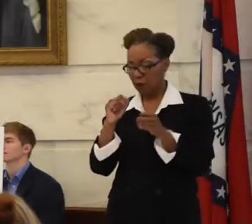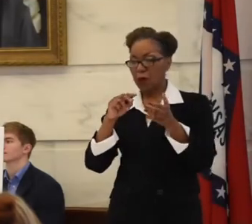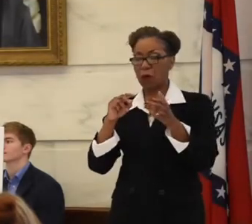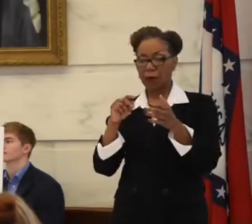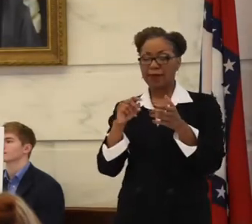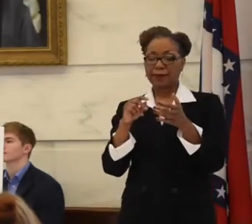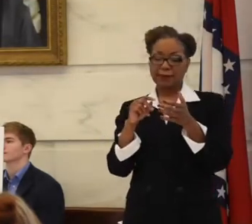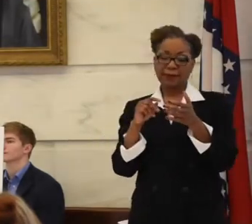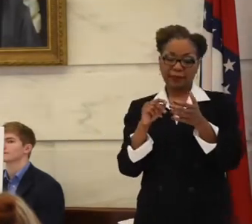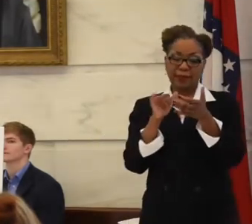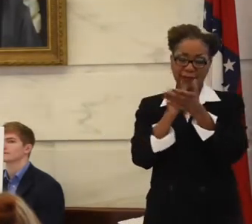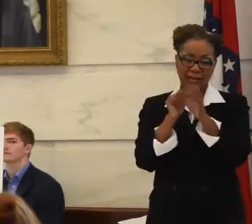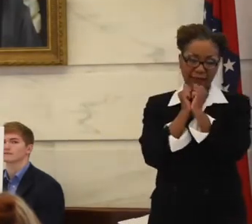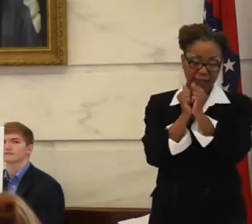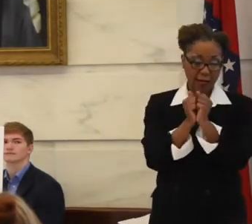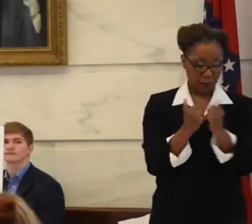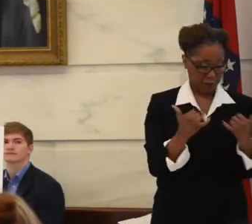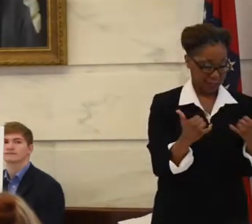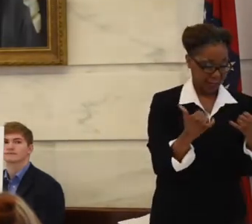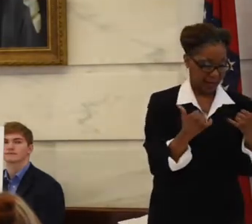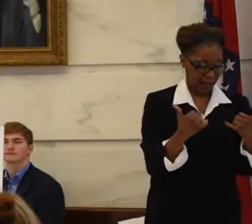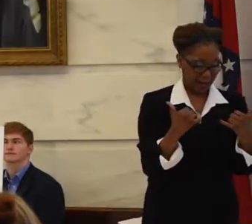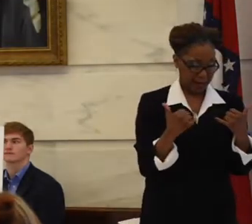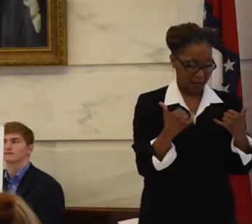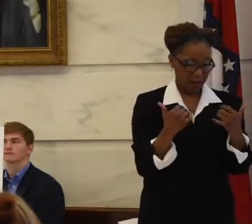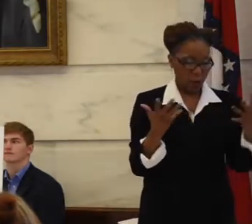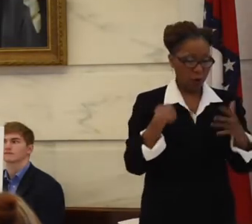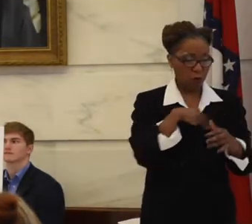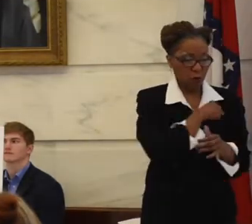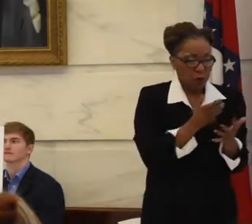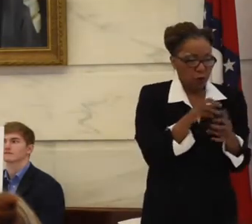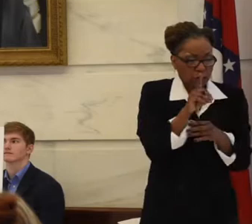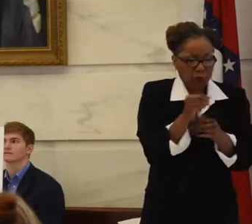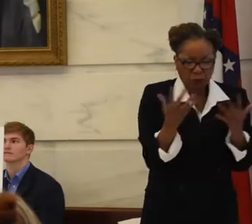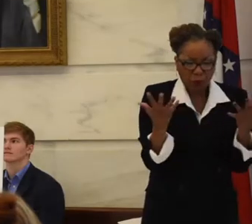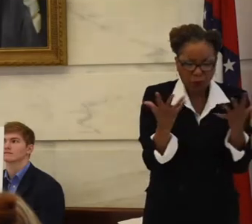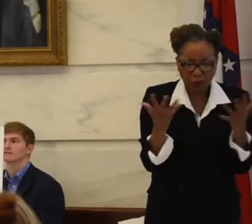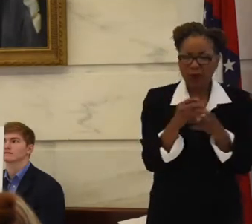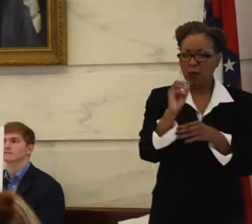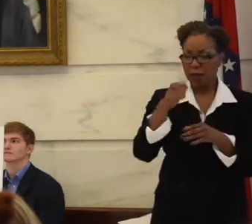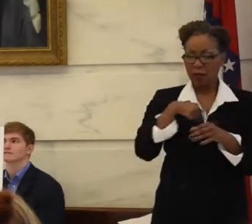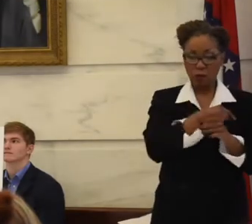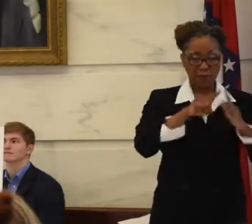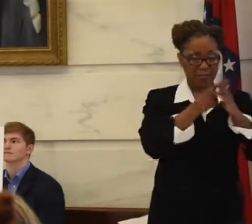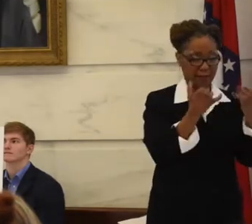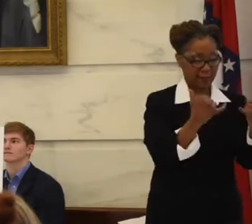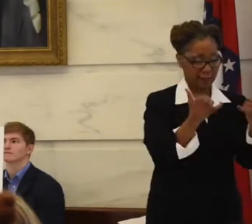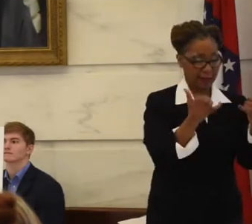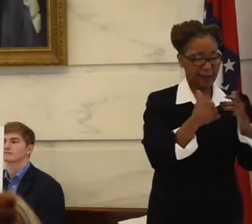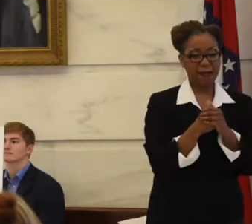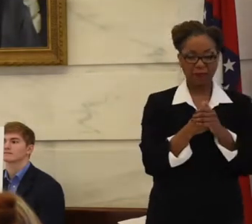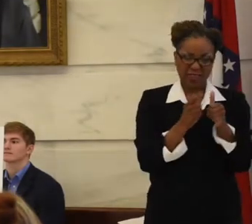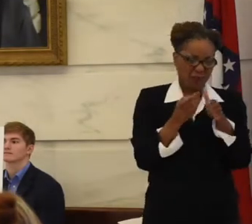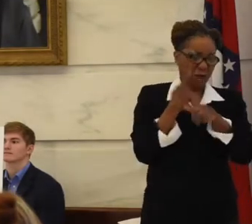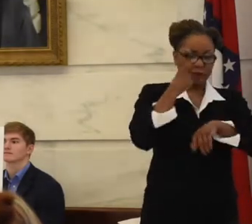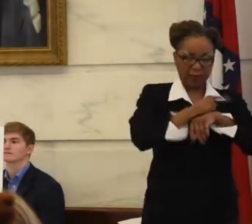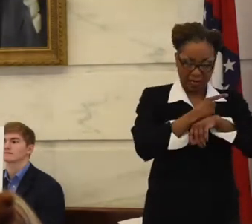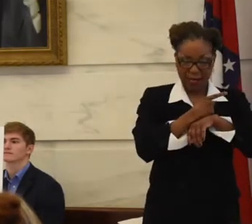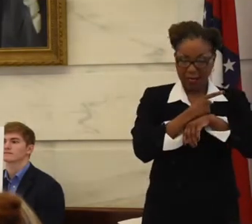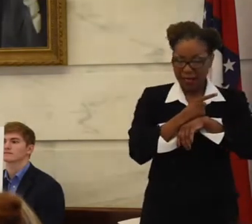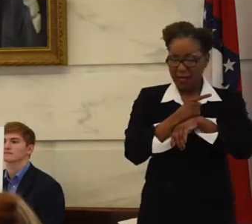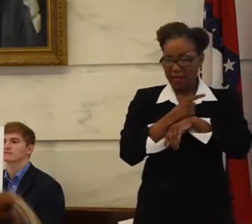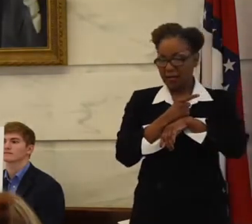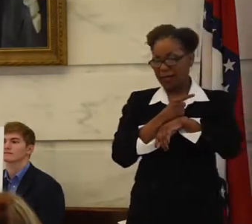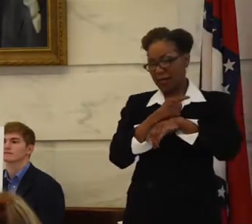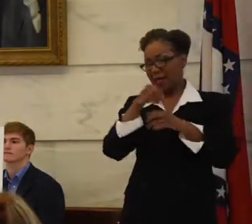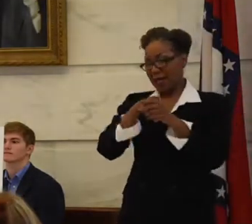that together, this day is, what we want to do is we want to begin today. Today is the first day of a